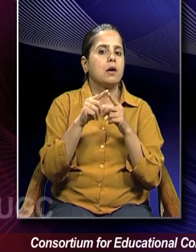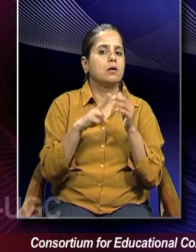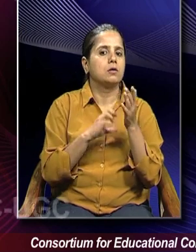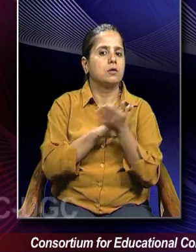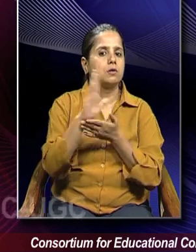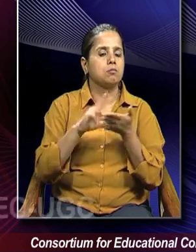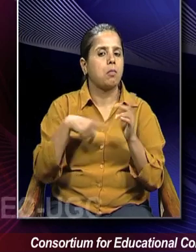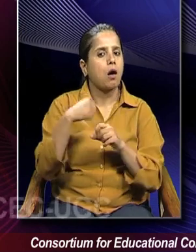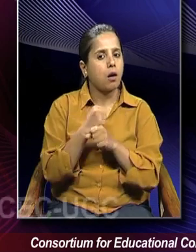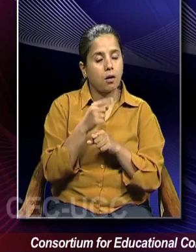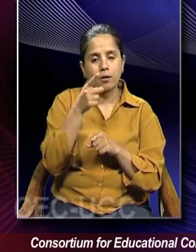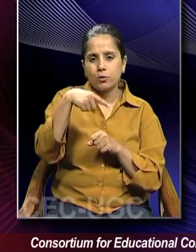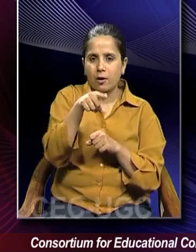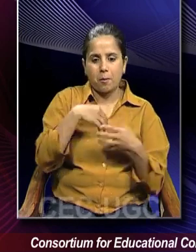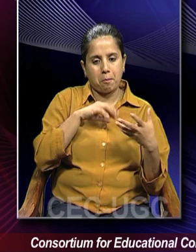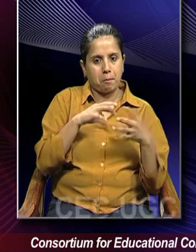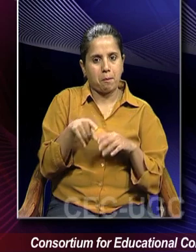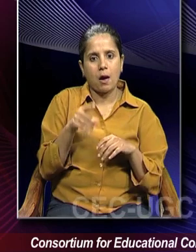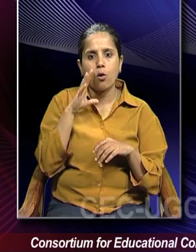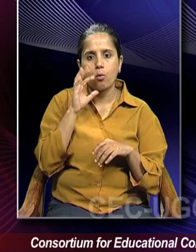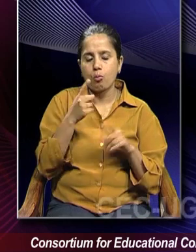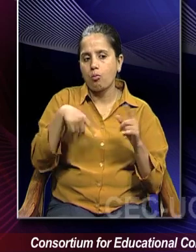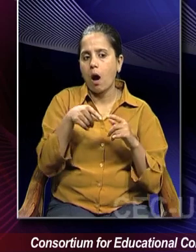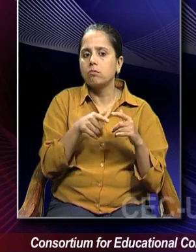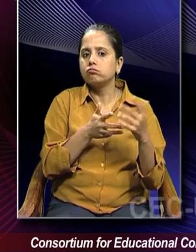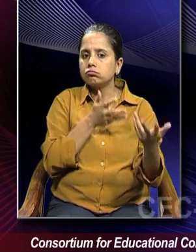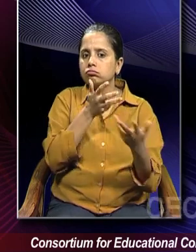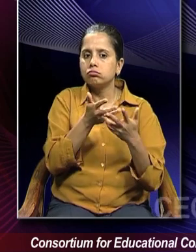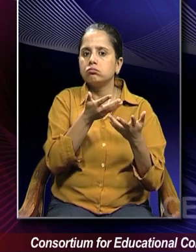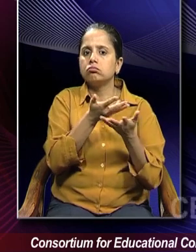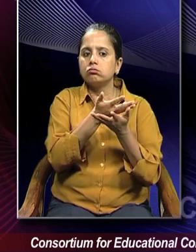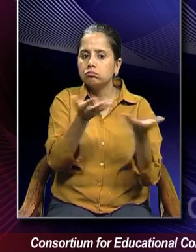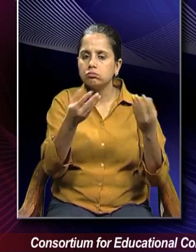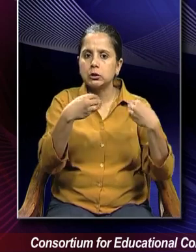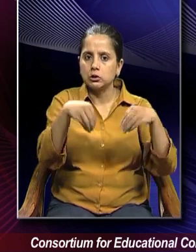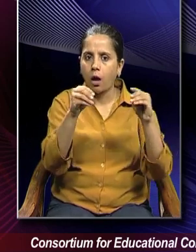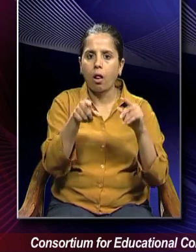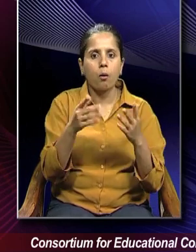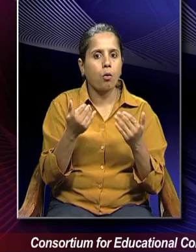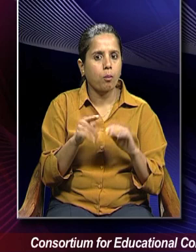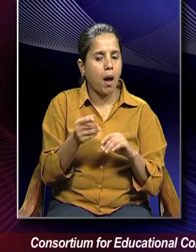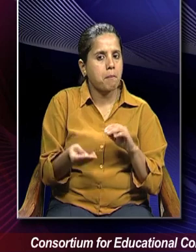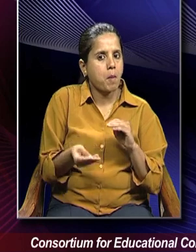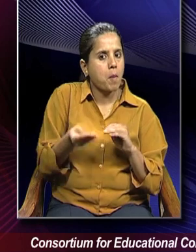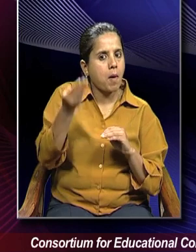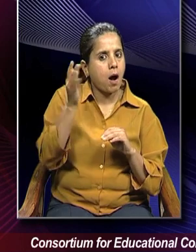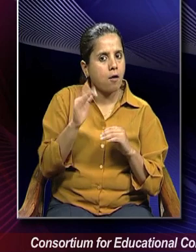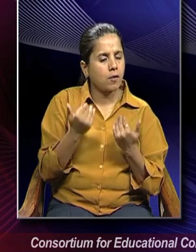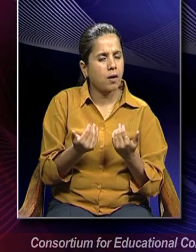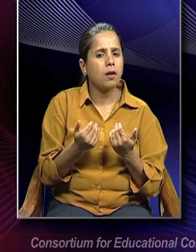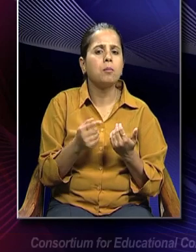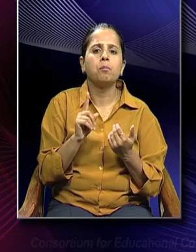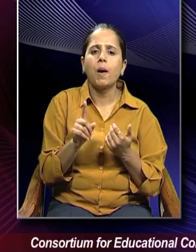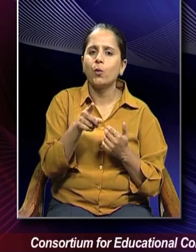just like making your benchmarking relevant in the marketplace. Updating and upgrading your benchmark is nothing but